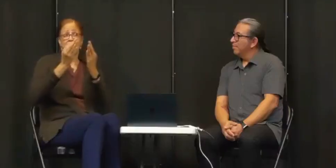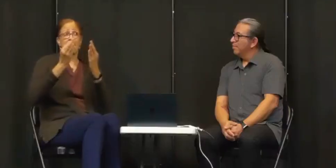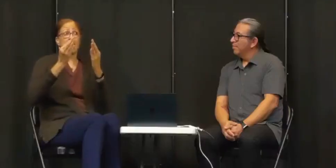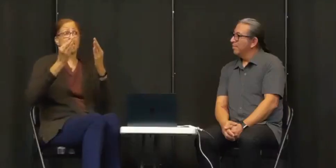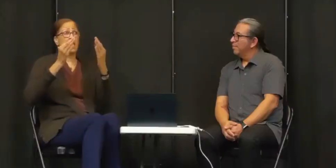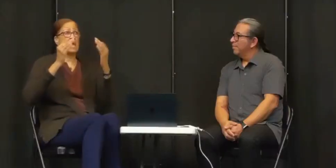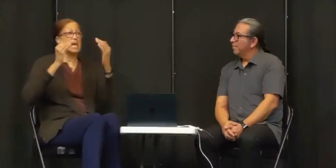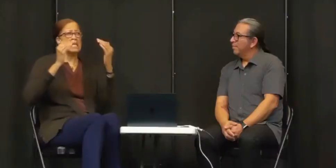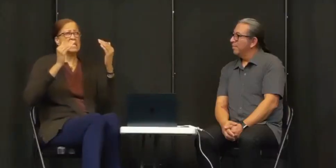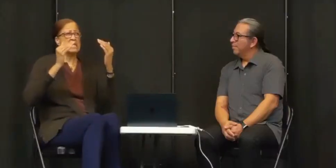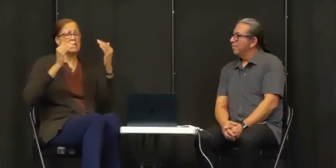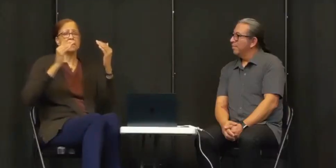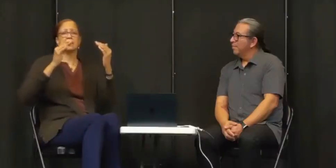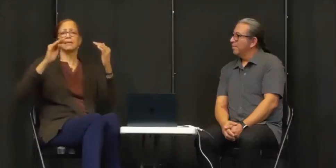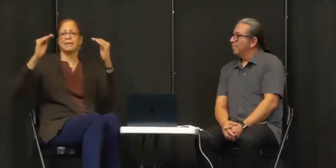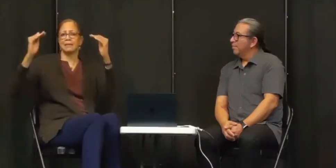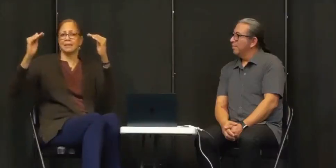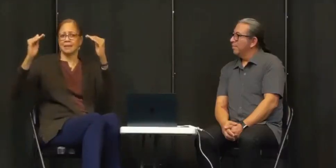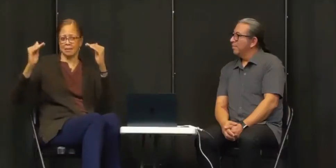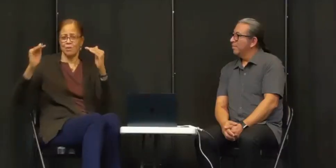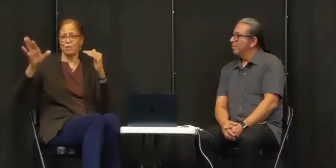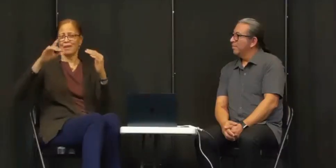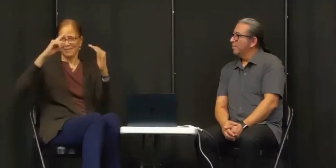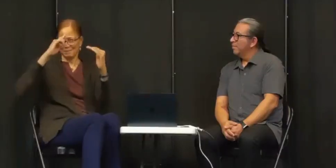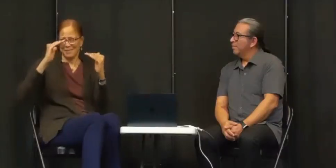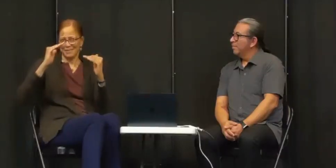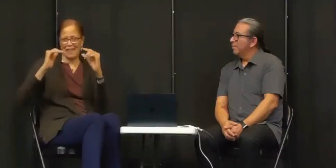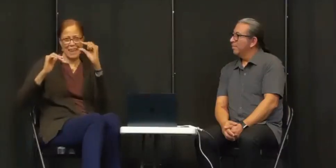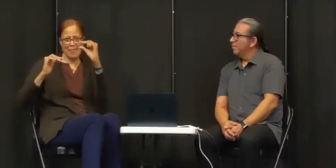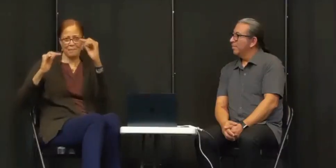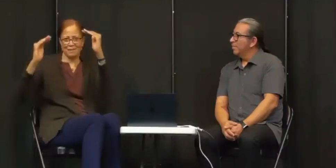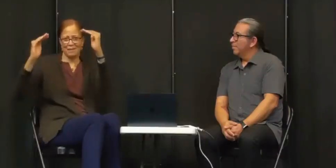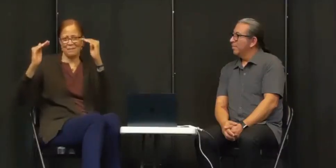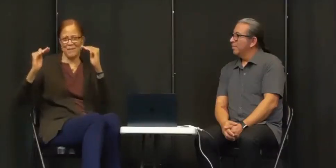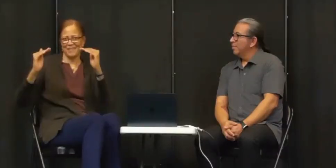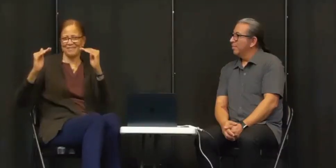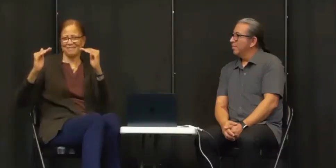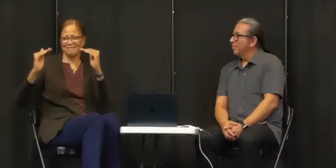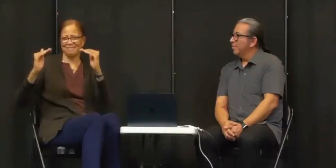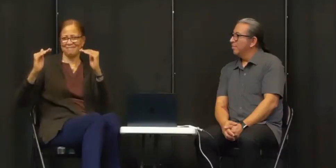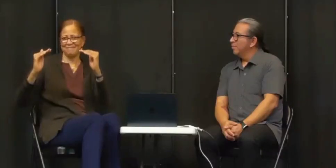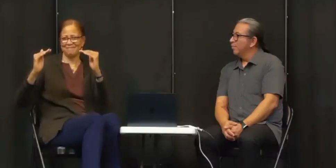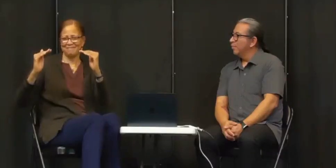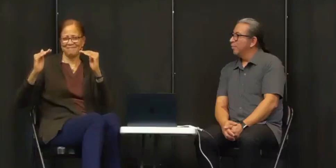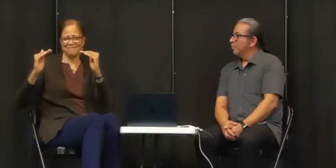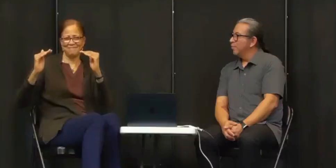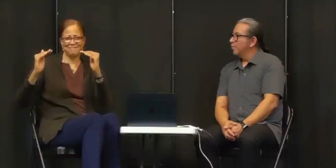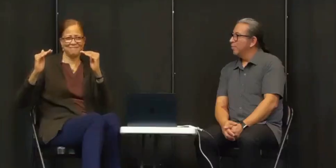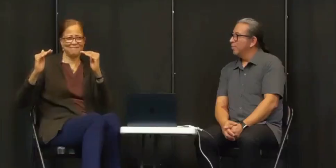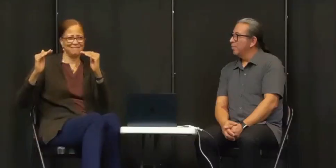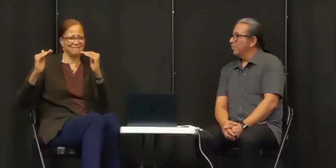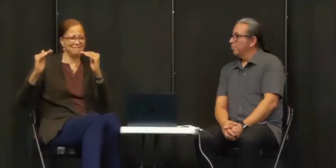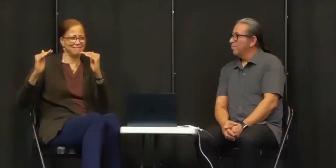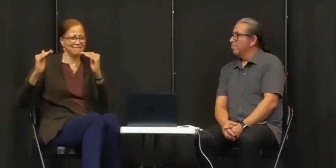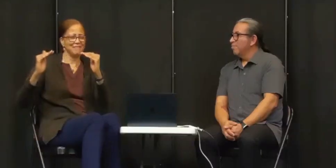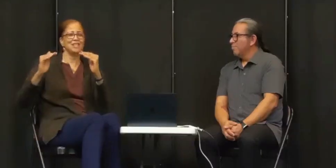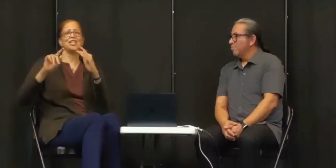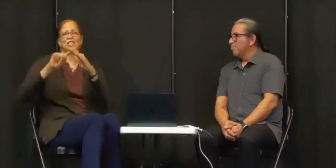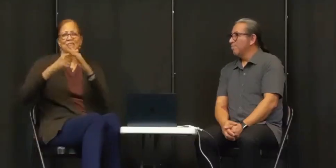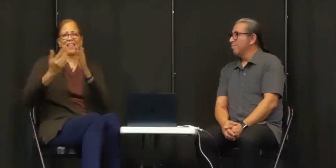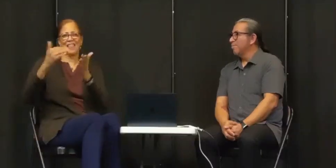Well, where are you with the family? Is there tension? Also, maybe lower your expectations a bit.